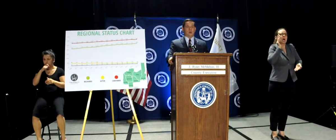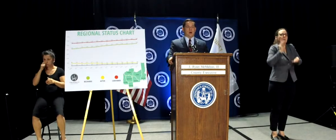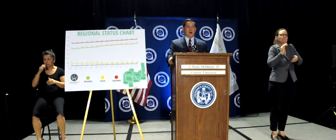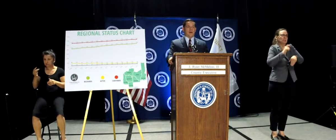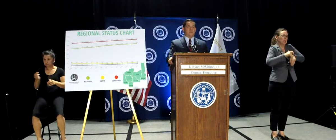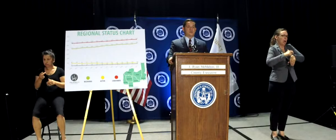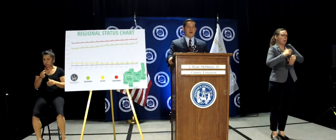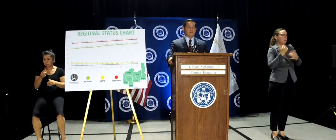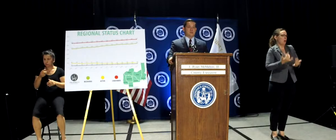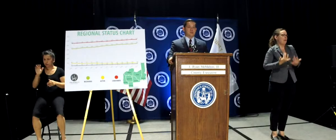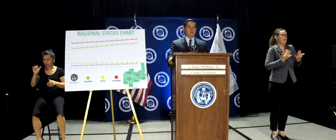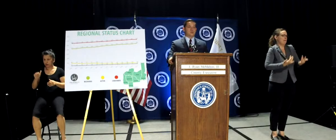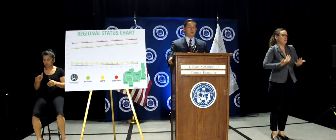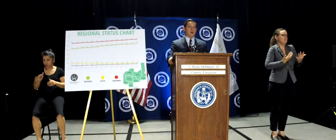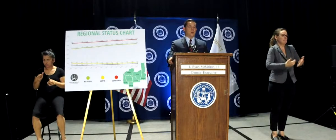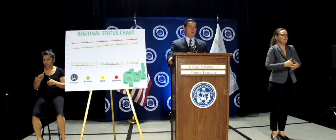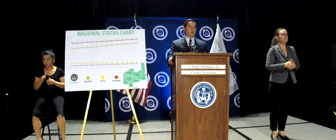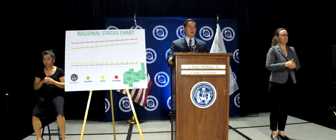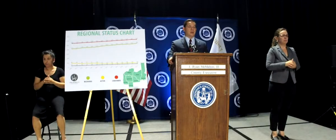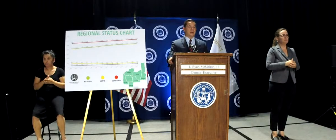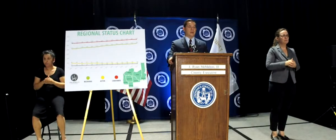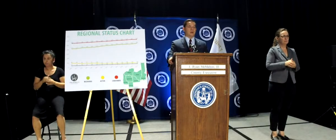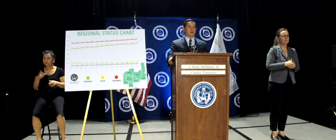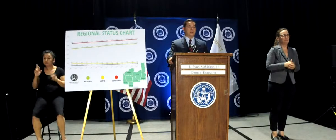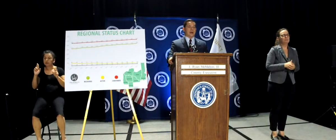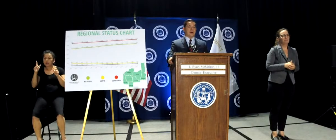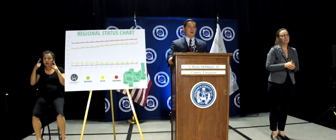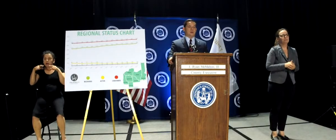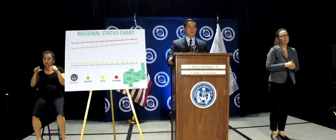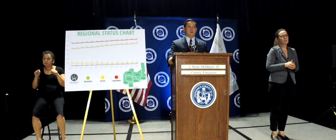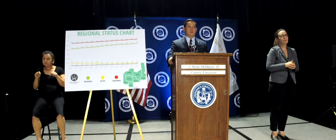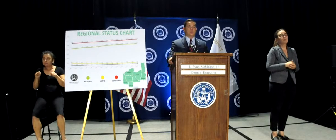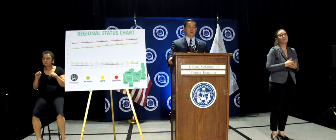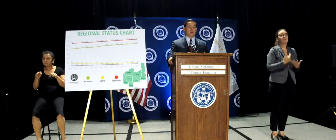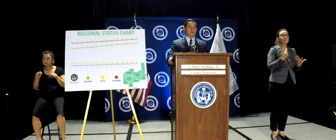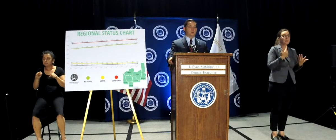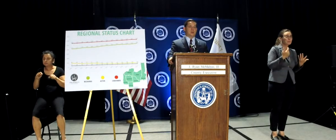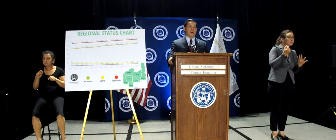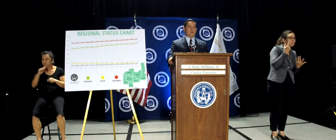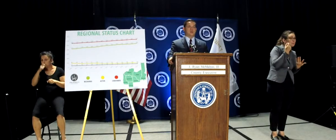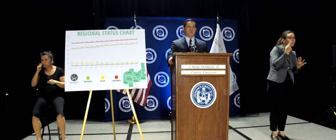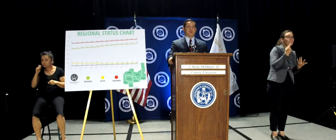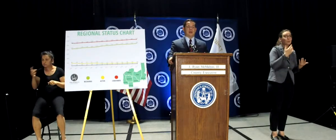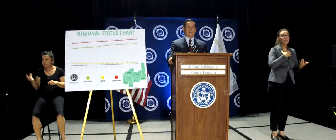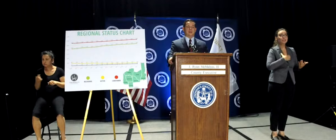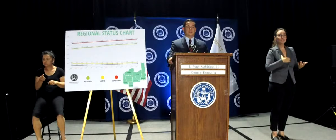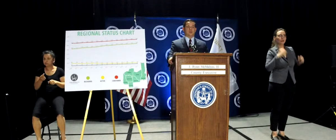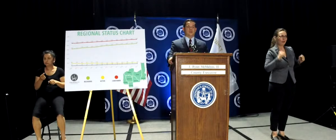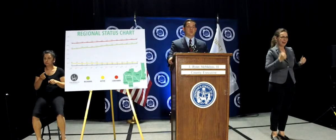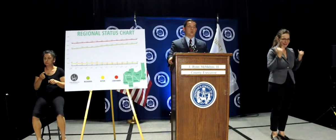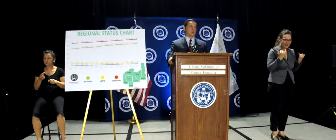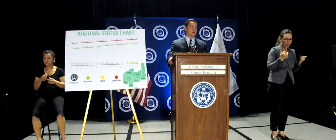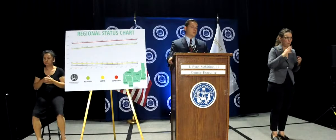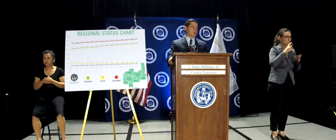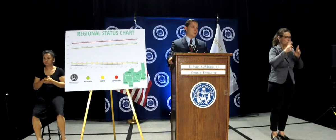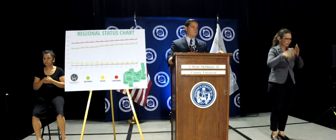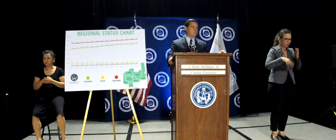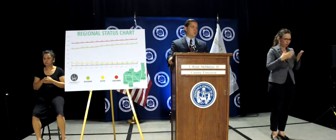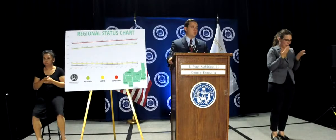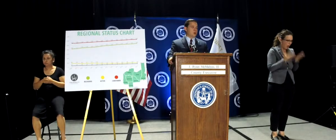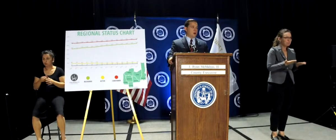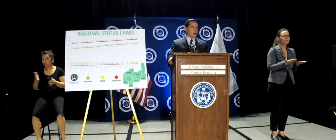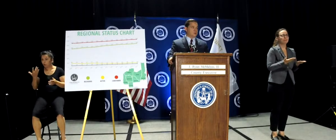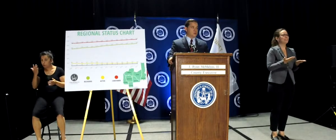to have those conversations so that we are getting data as quickly as we can so we can contact trace as quickly as we